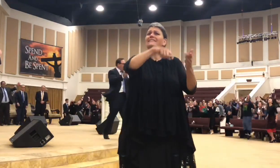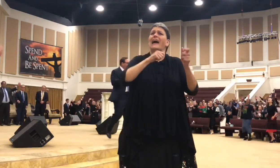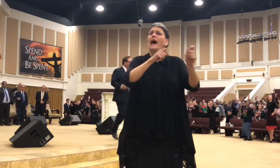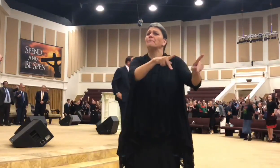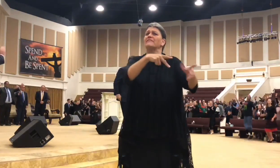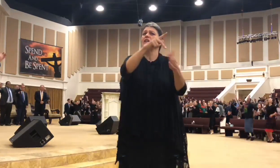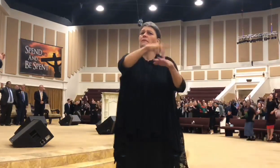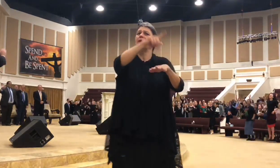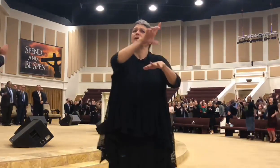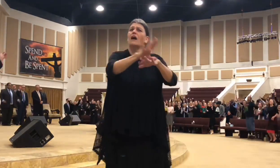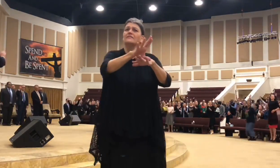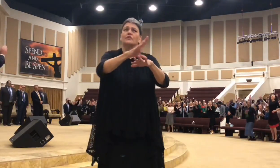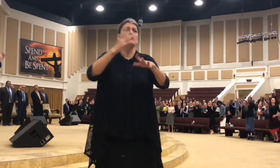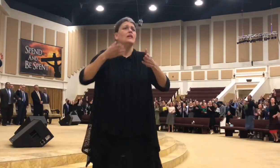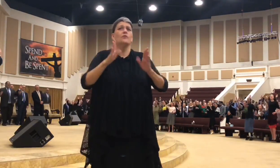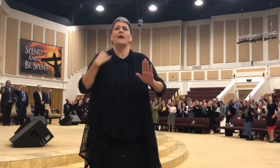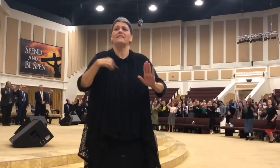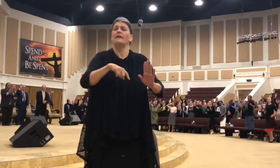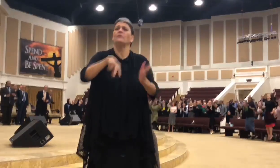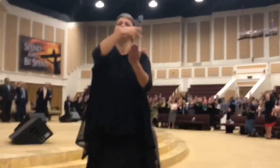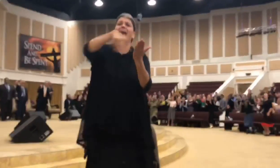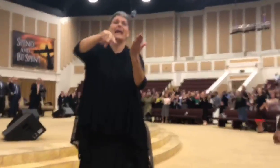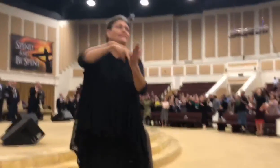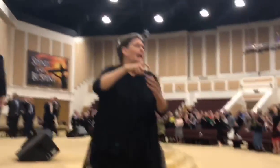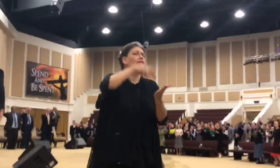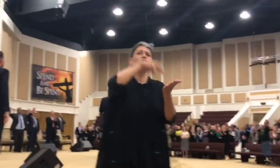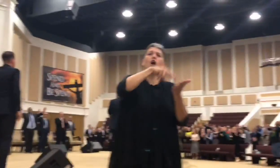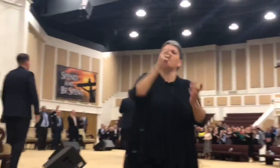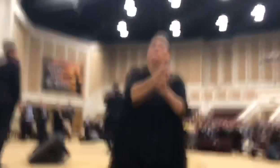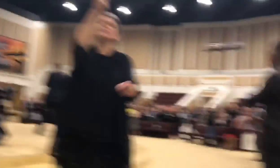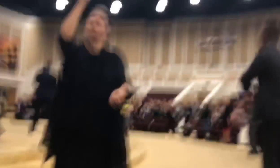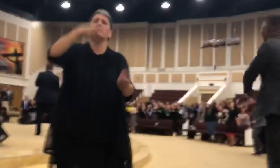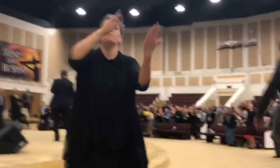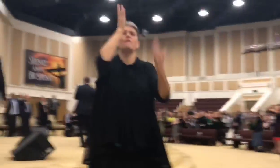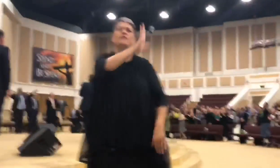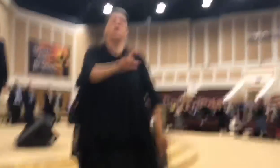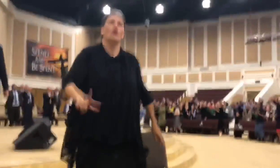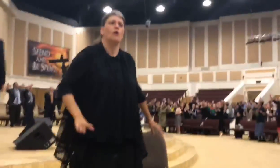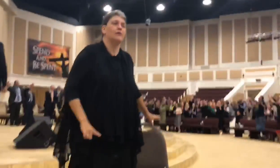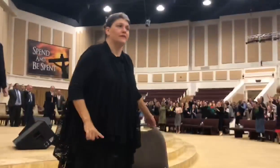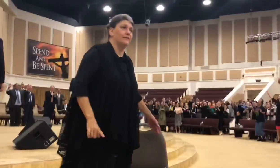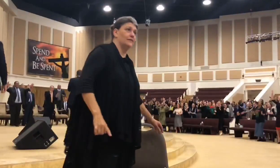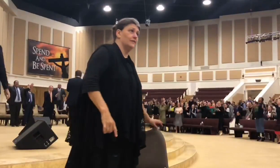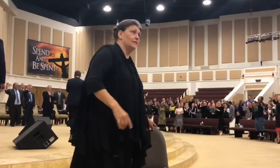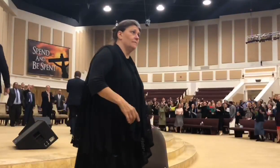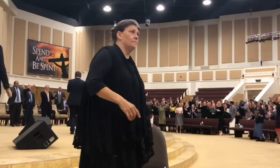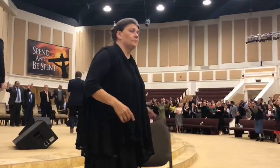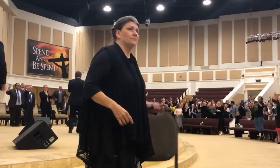Yeah.